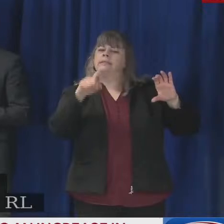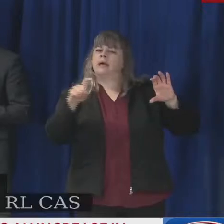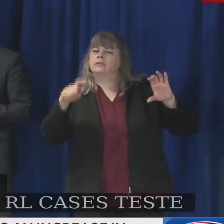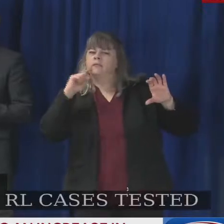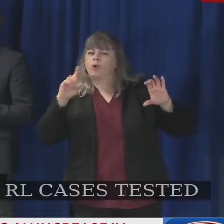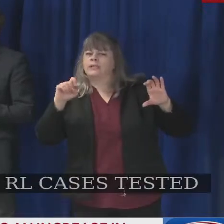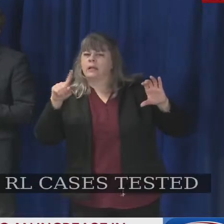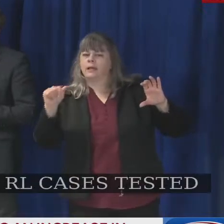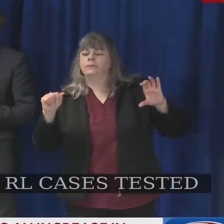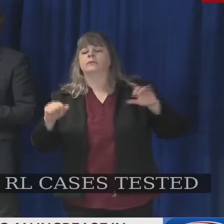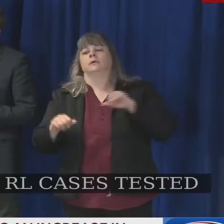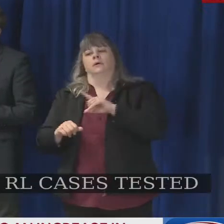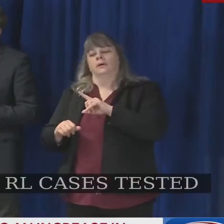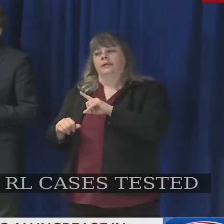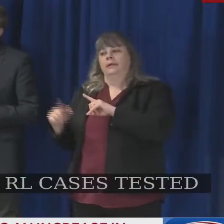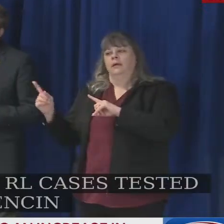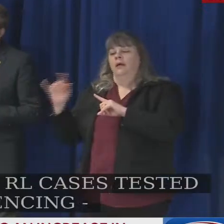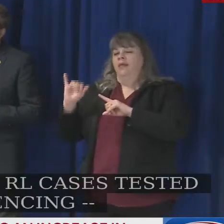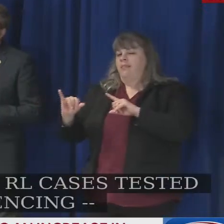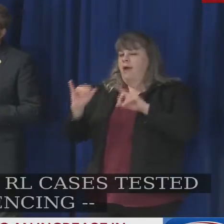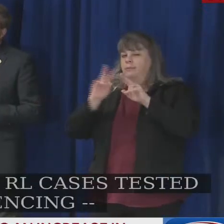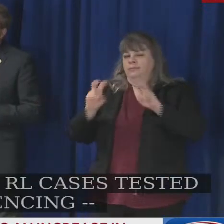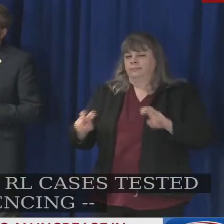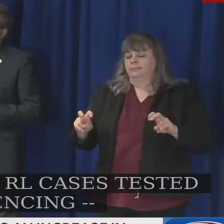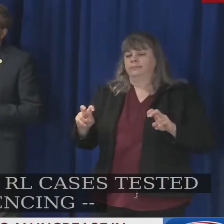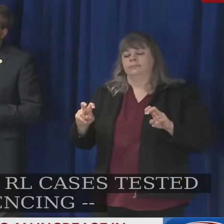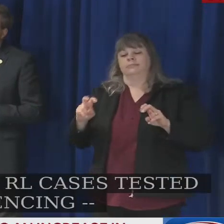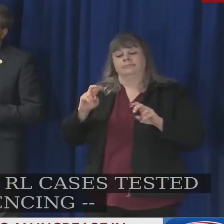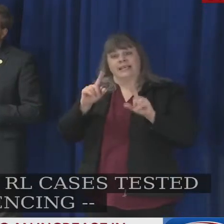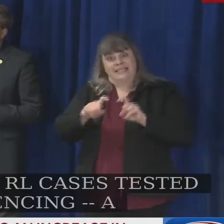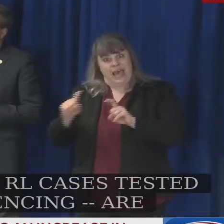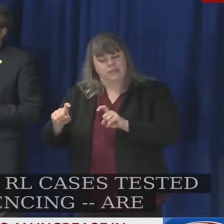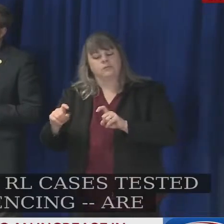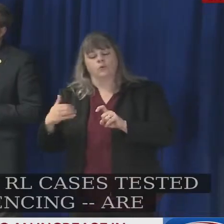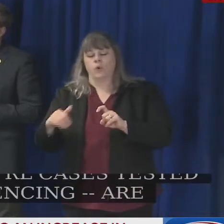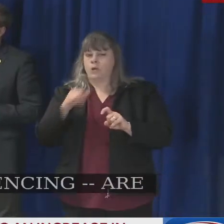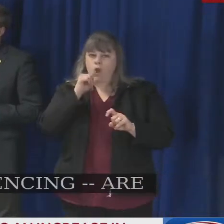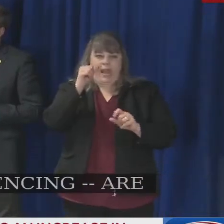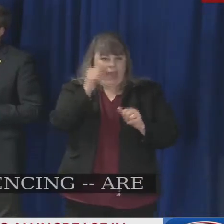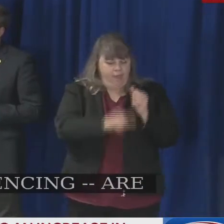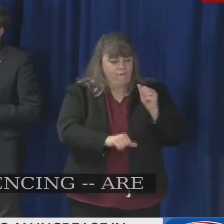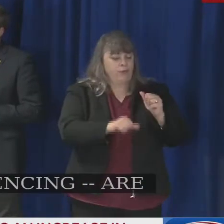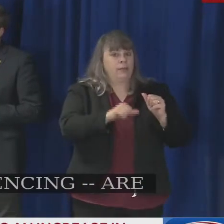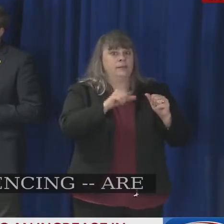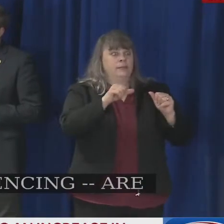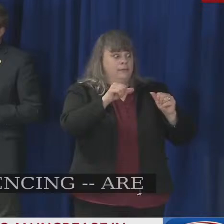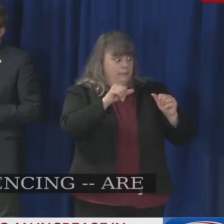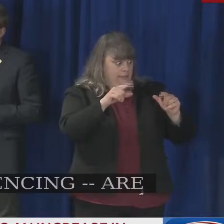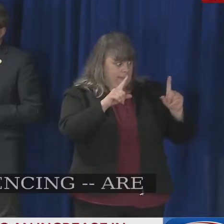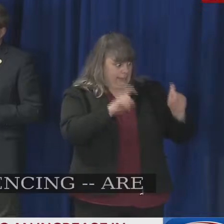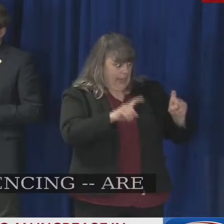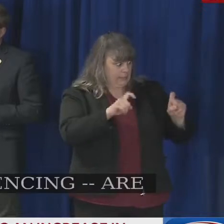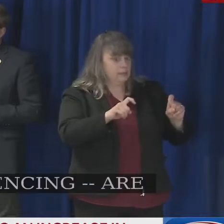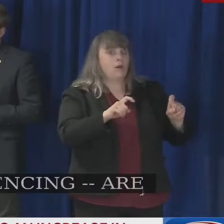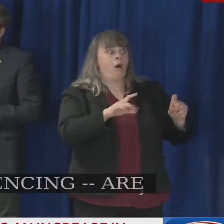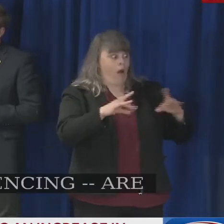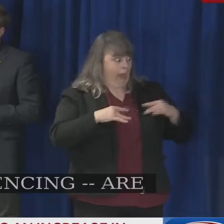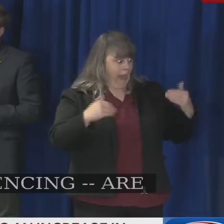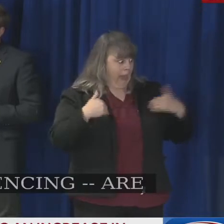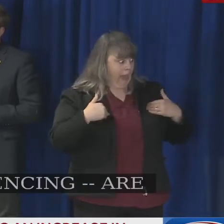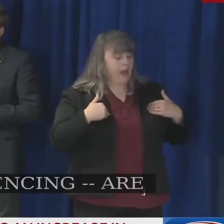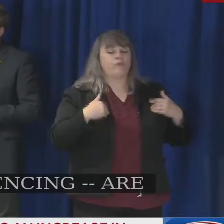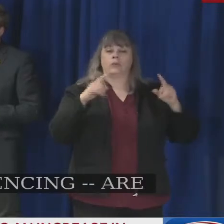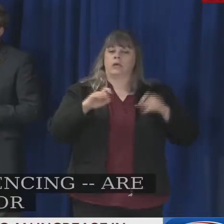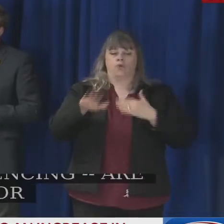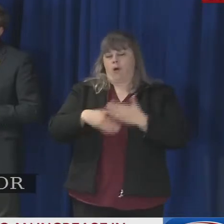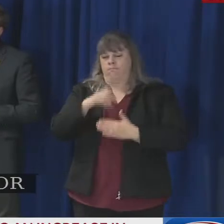There's a whole process to doing the genetic sequencing. Not every single positive specimen undergoes the genetic sequencing. What I'm being told is that